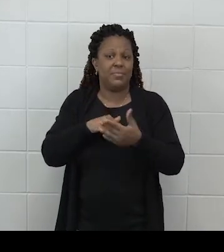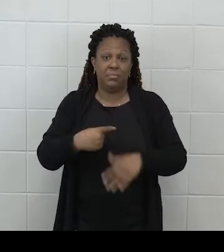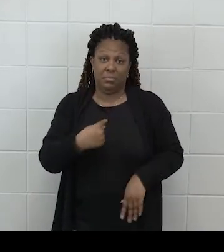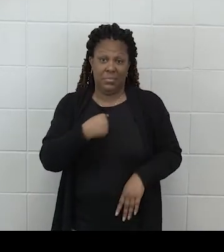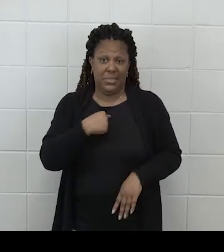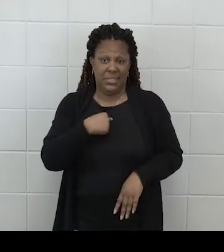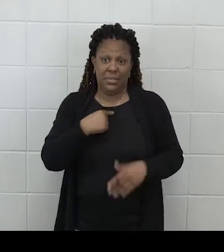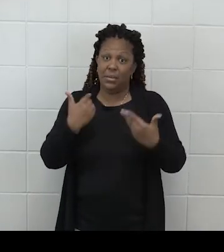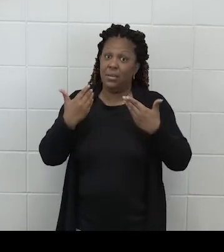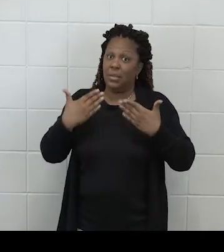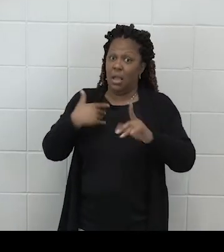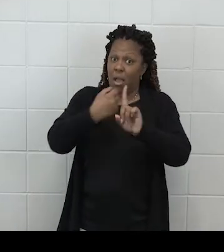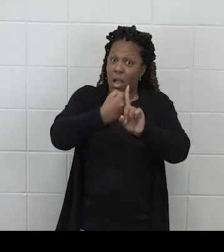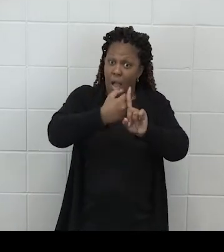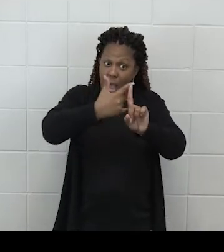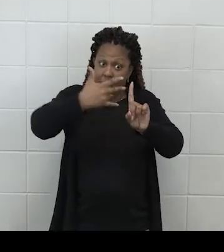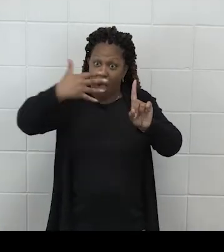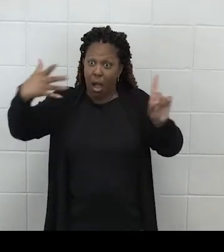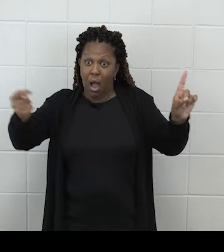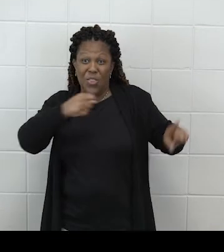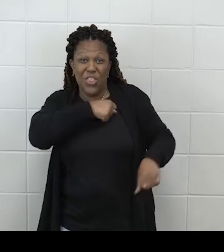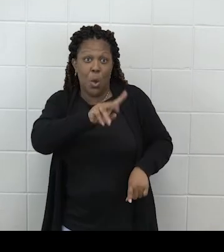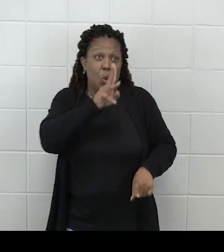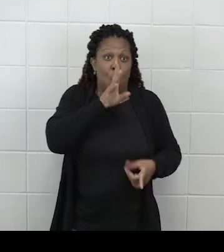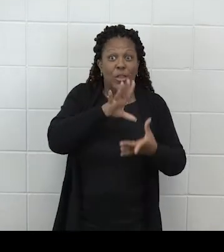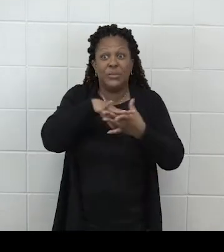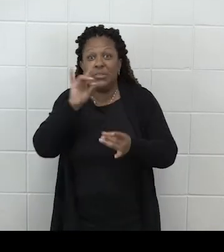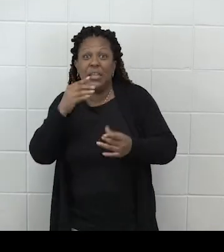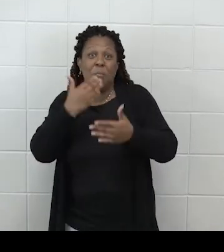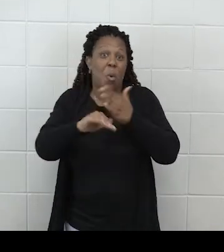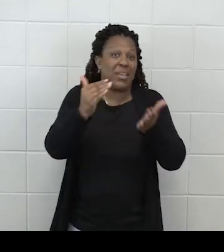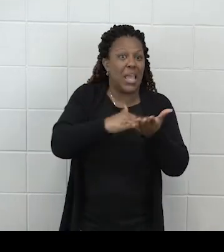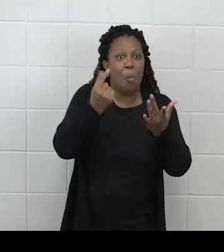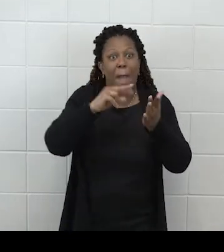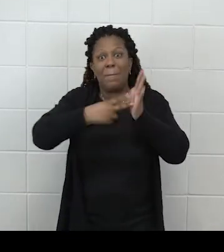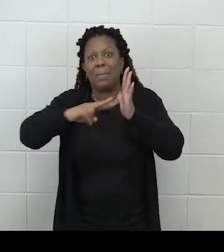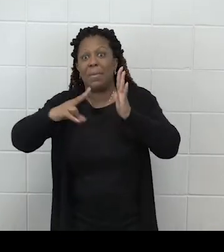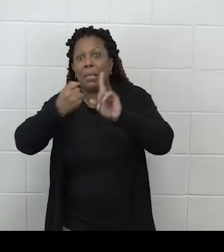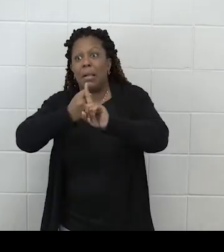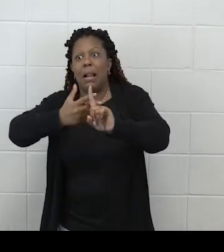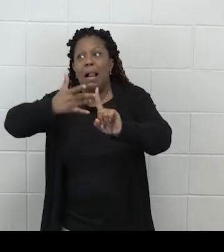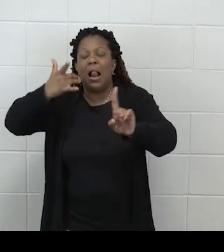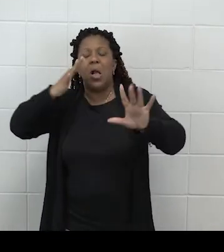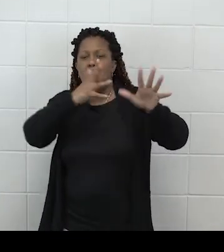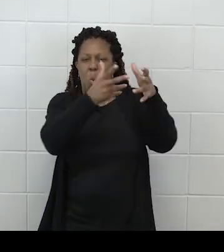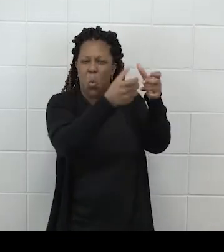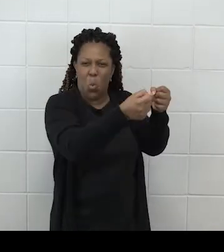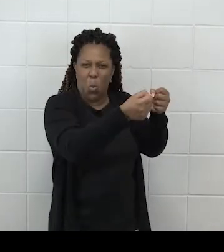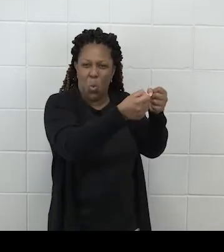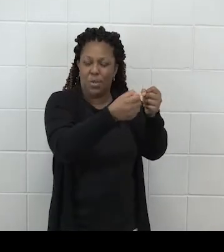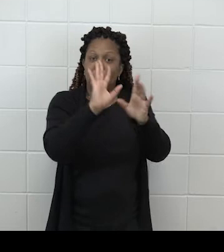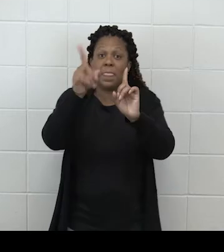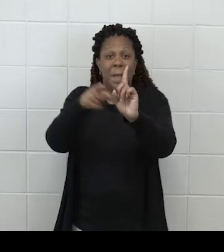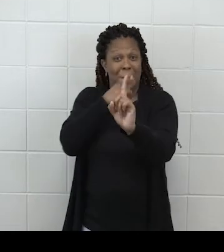and spirit, but I do want us to know today that you just can't enter the kingdom by living a good